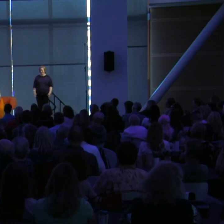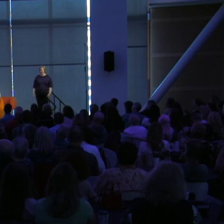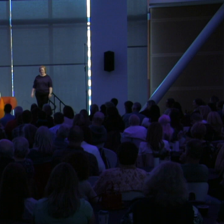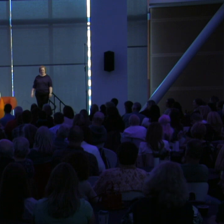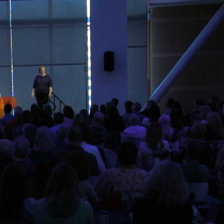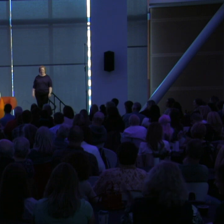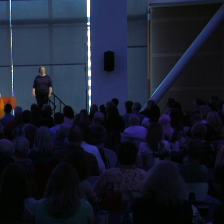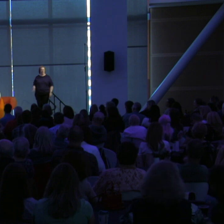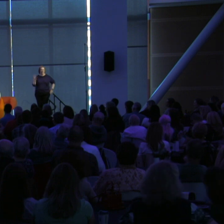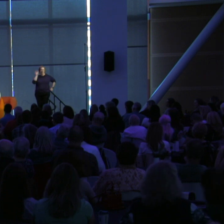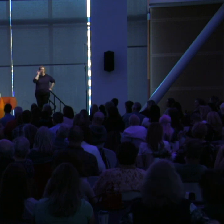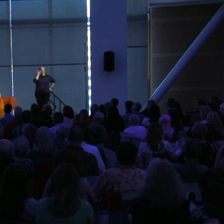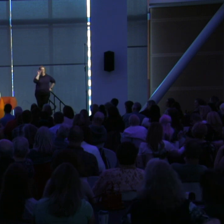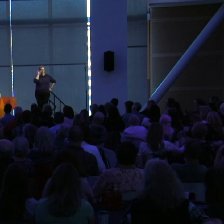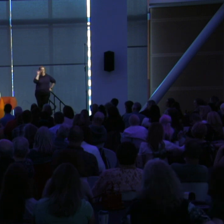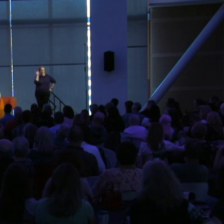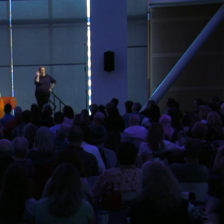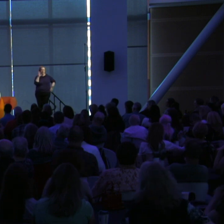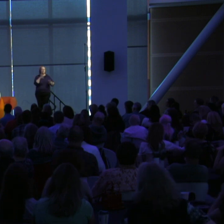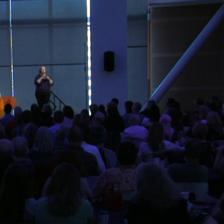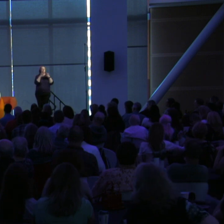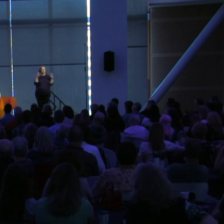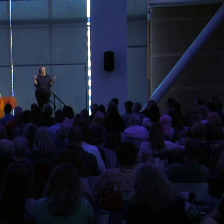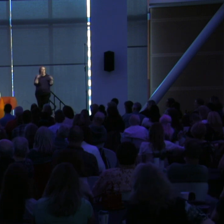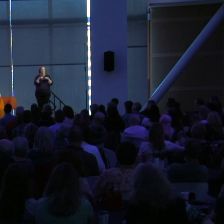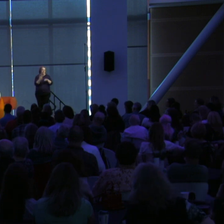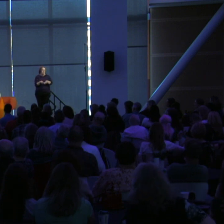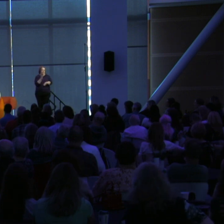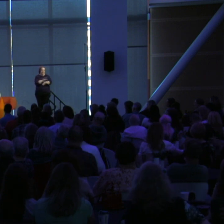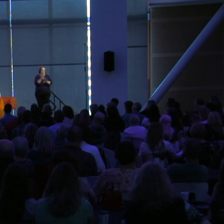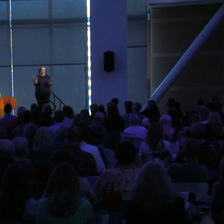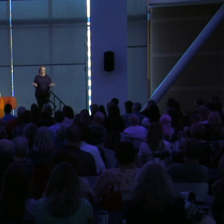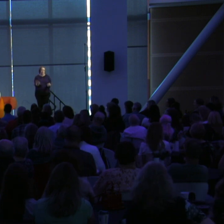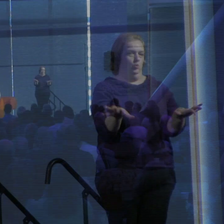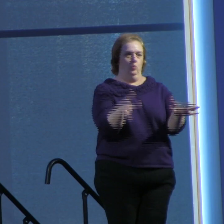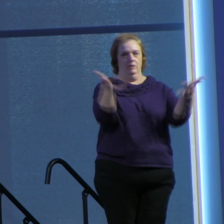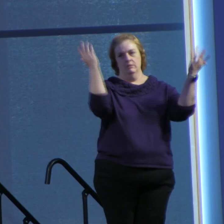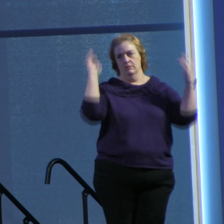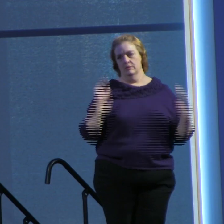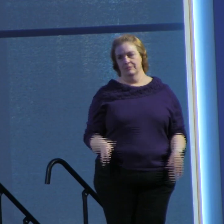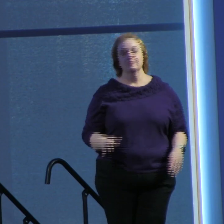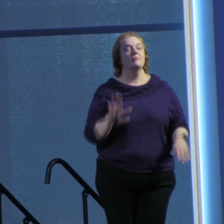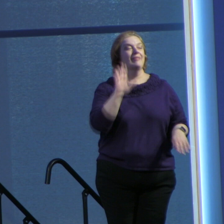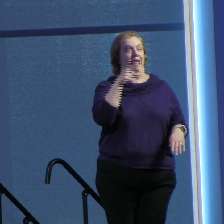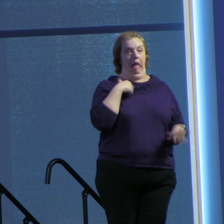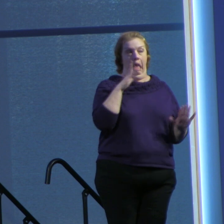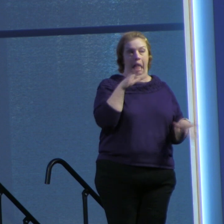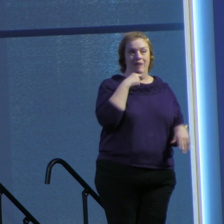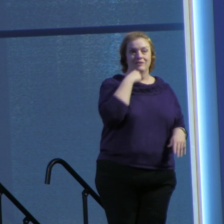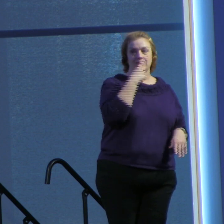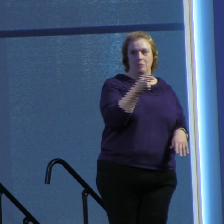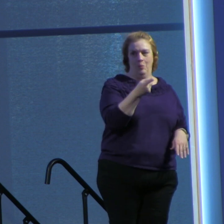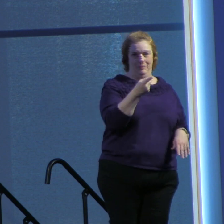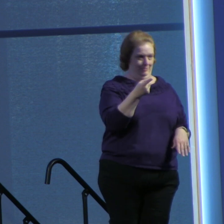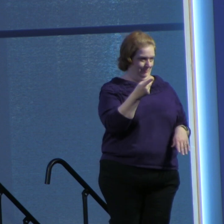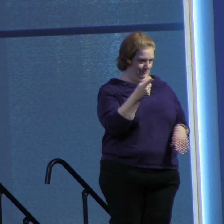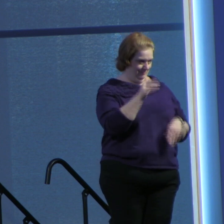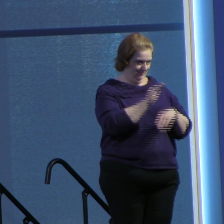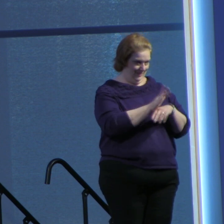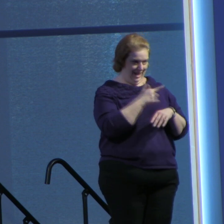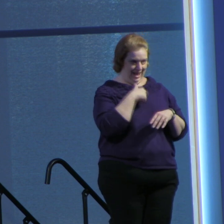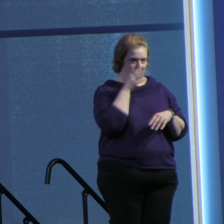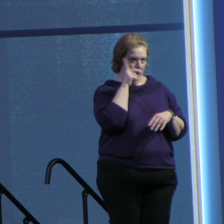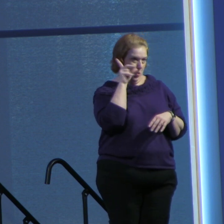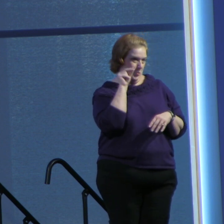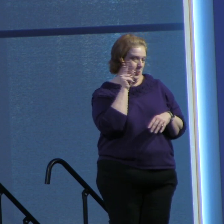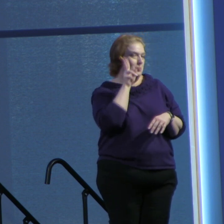Oh, so much to do. So much to do. All right, I didn't tell anyone I was doing this tonight,